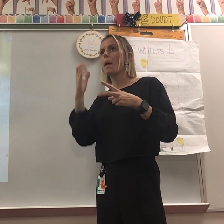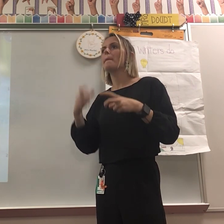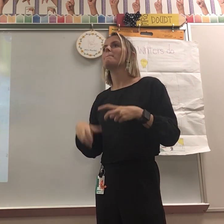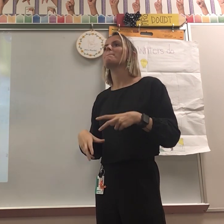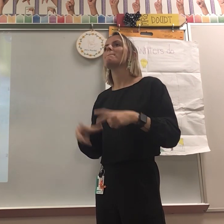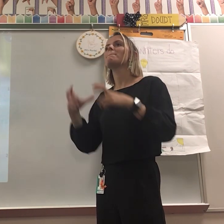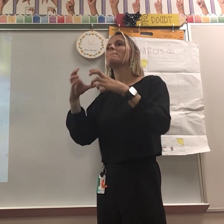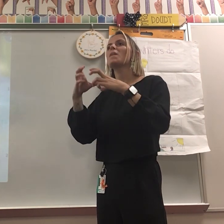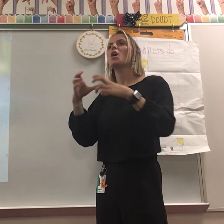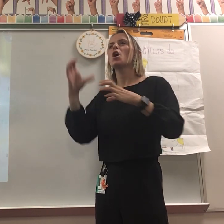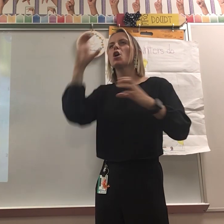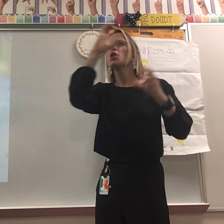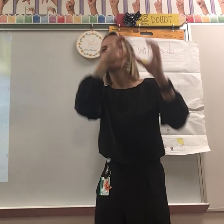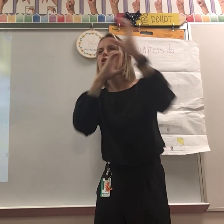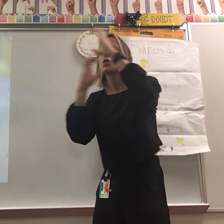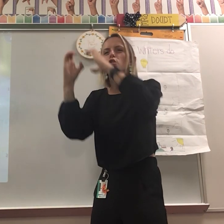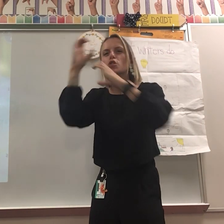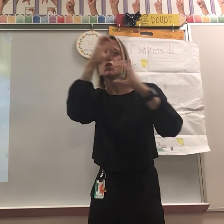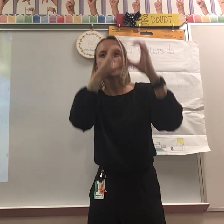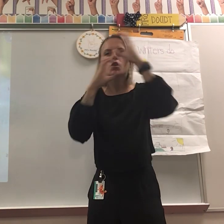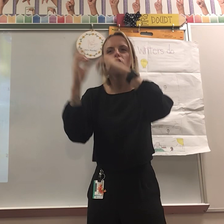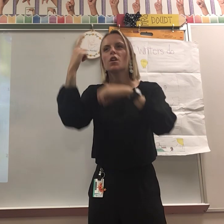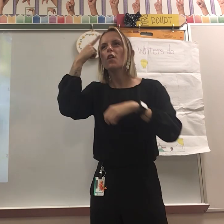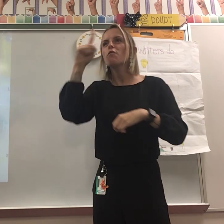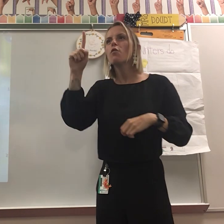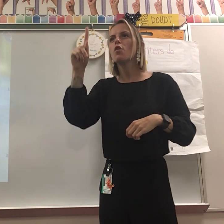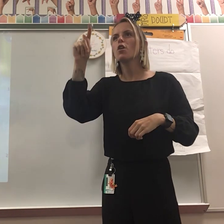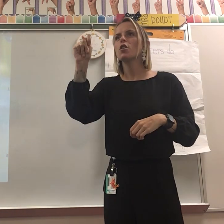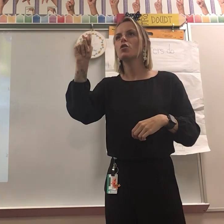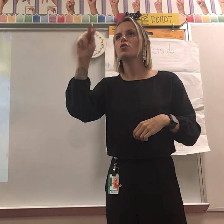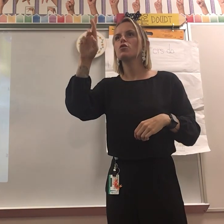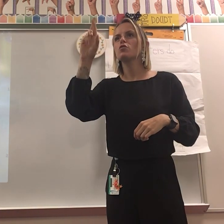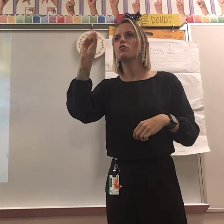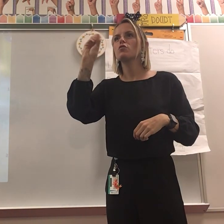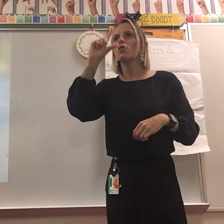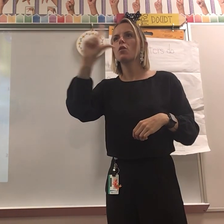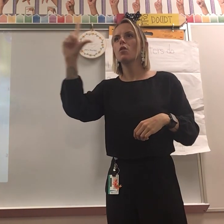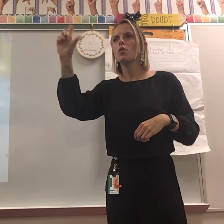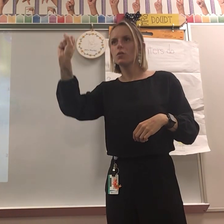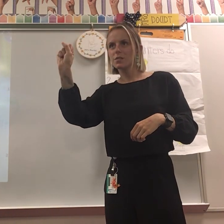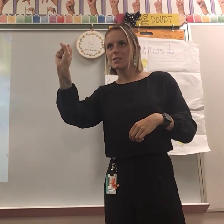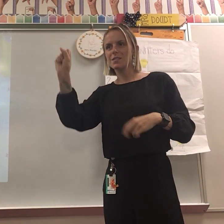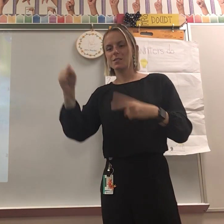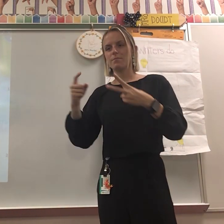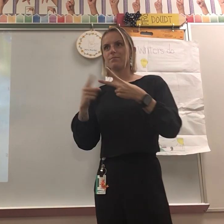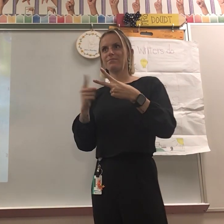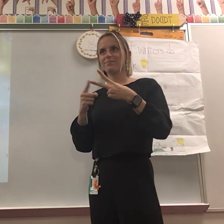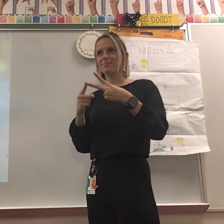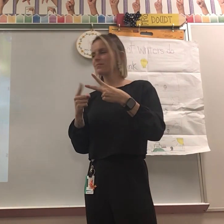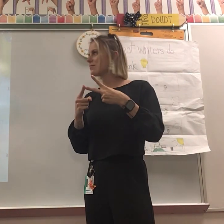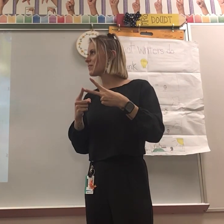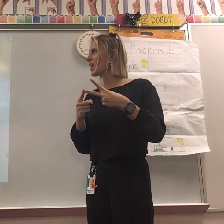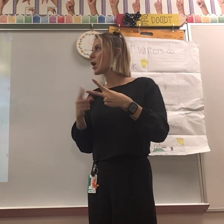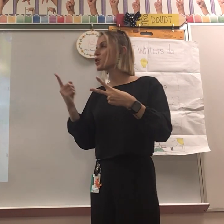Yes, Searching for Trolls. This is the other story that we read. Okay? So we're going to think about these two stories, Big